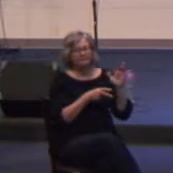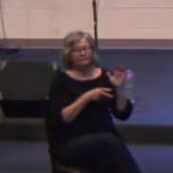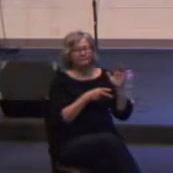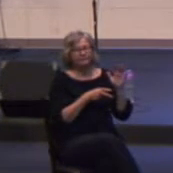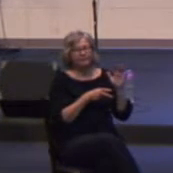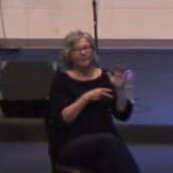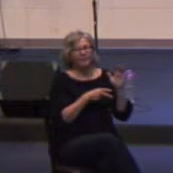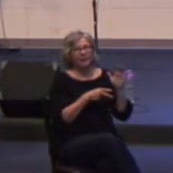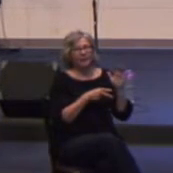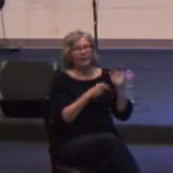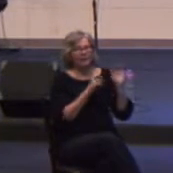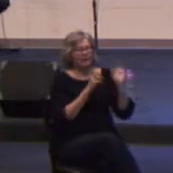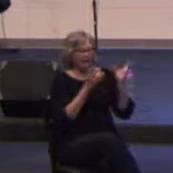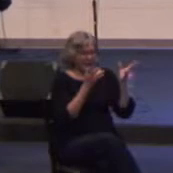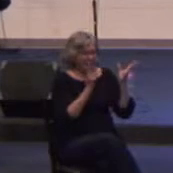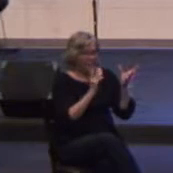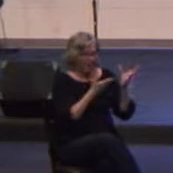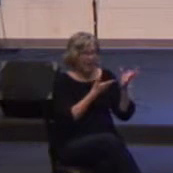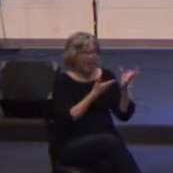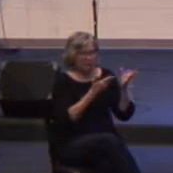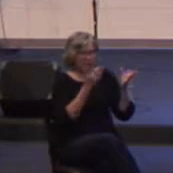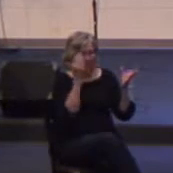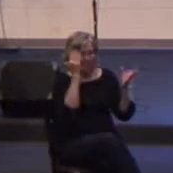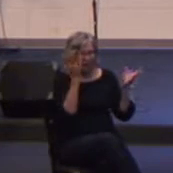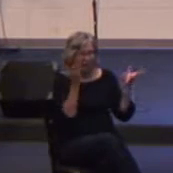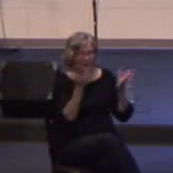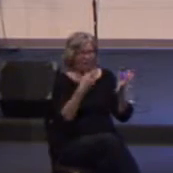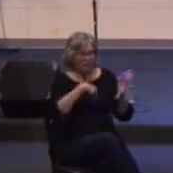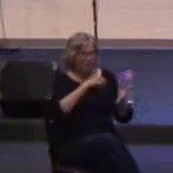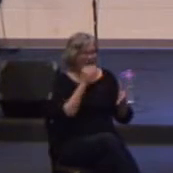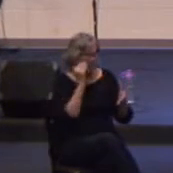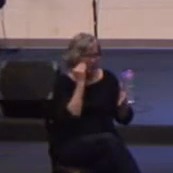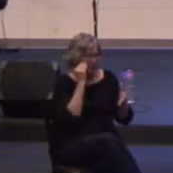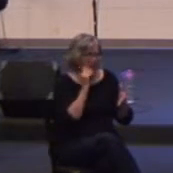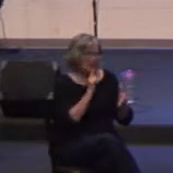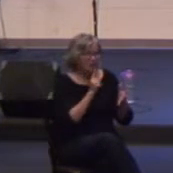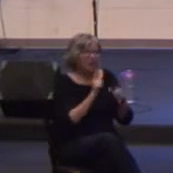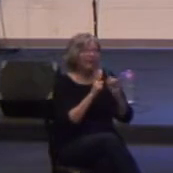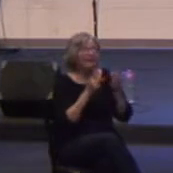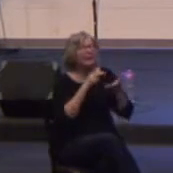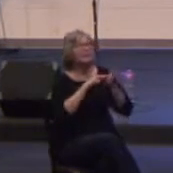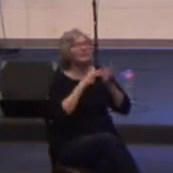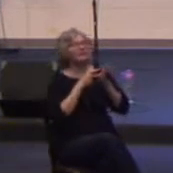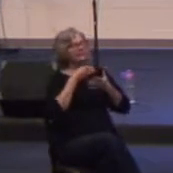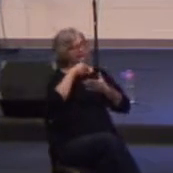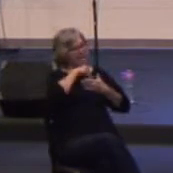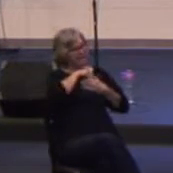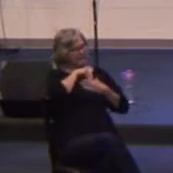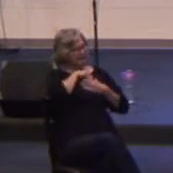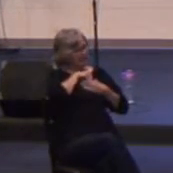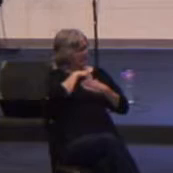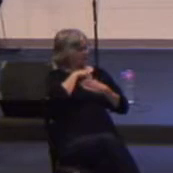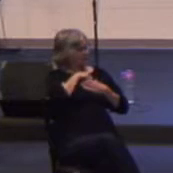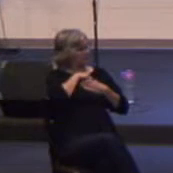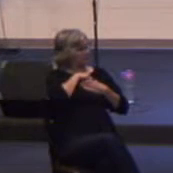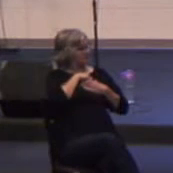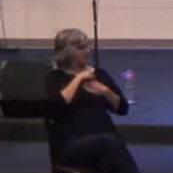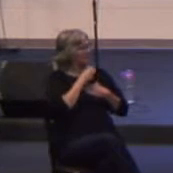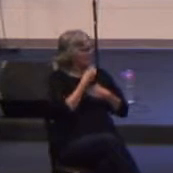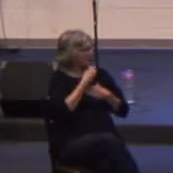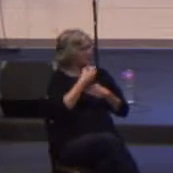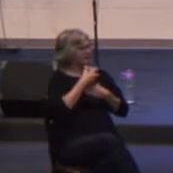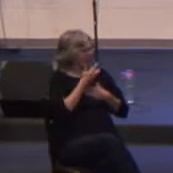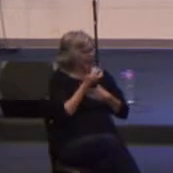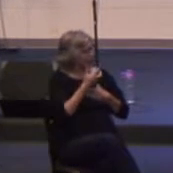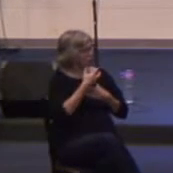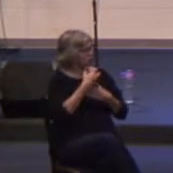I just want us to acknowledge what I think we know to be true and stop ignoring it. But you know what that means is that inside of you, that bitterness or that